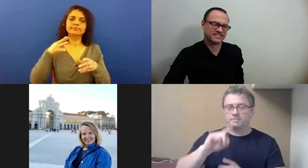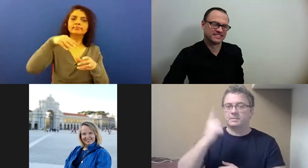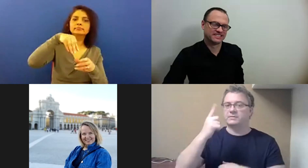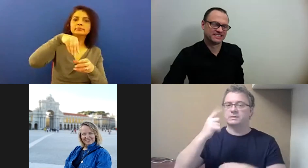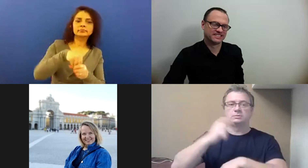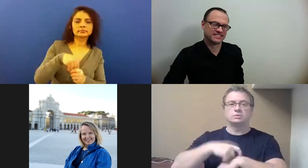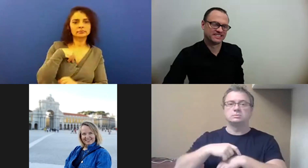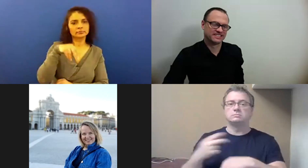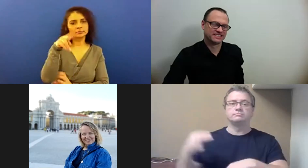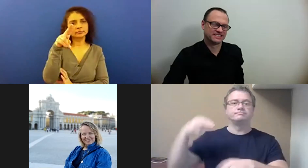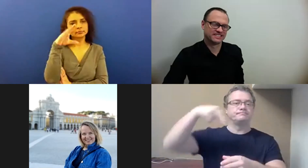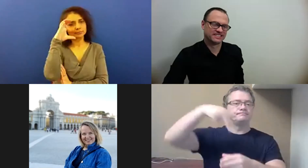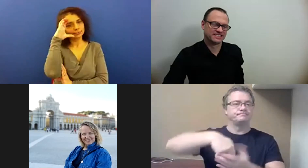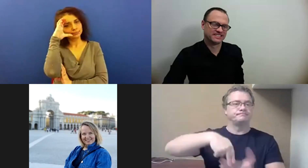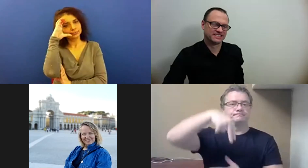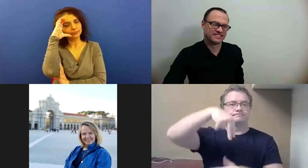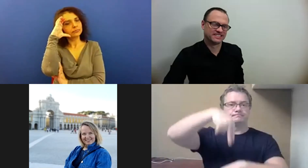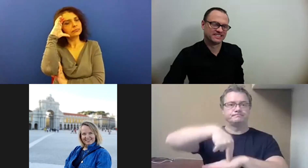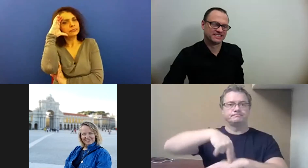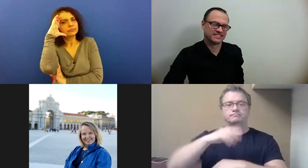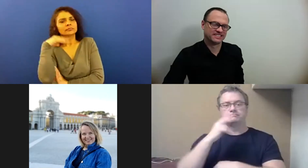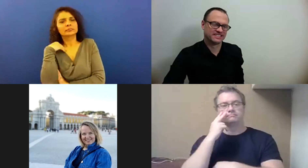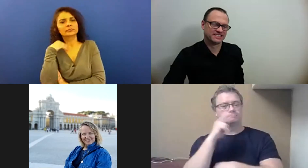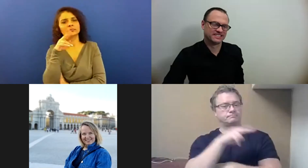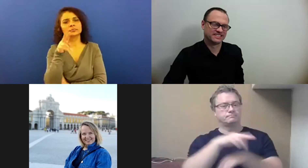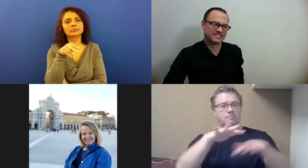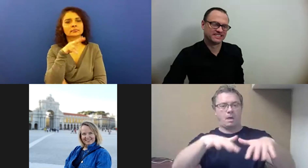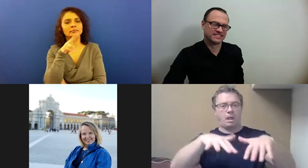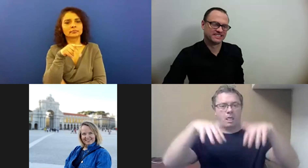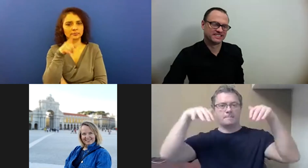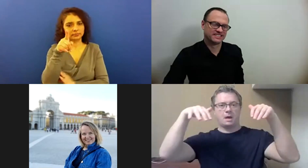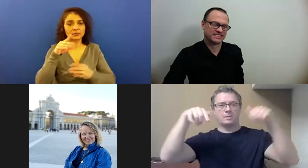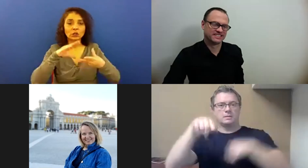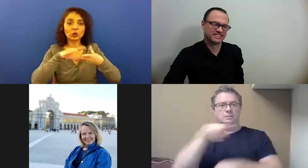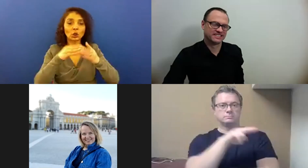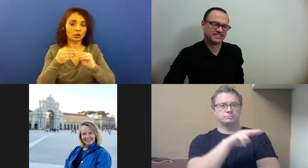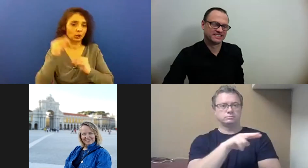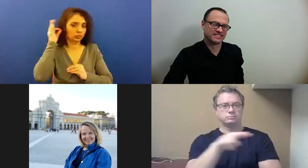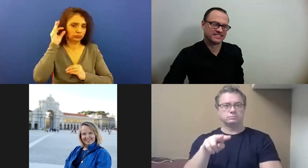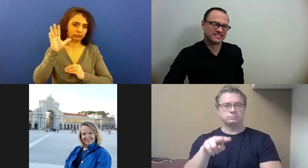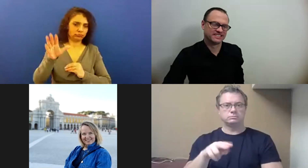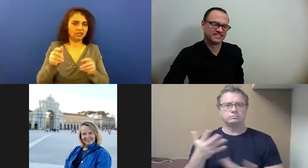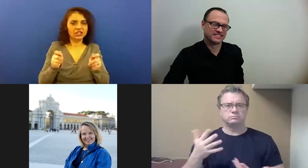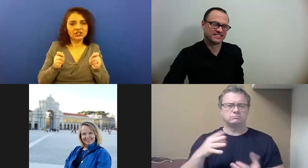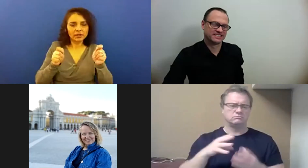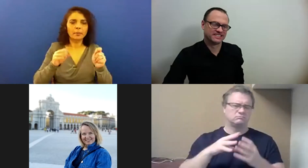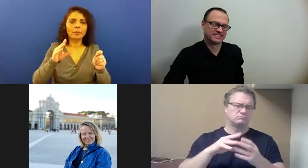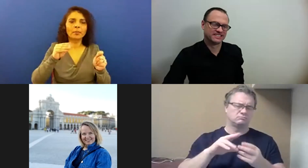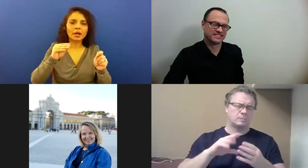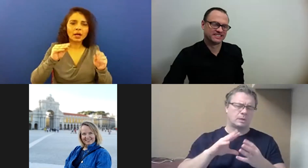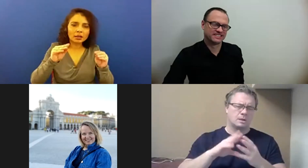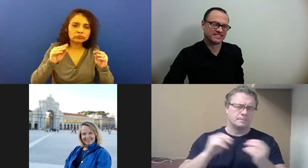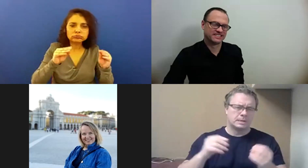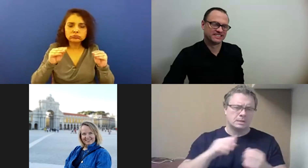I, again, for the first time, was involved in an EU Roma meeting as an observer. And